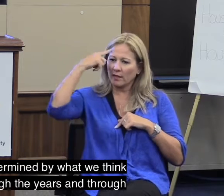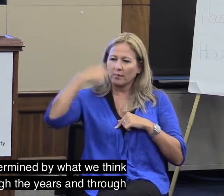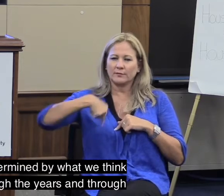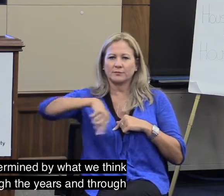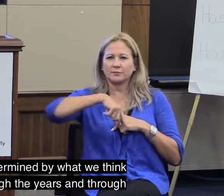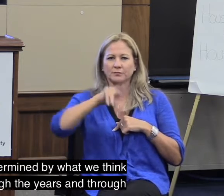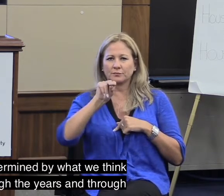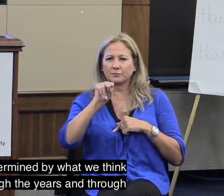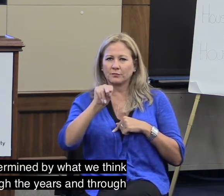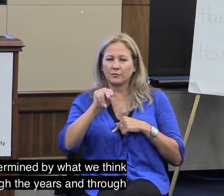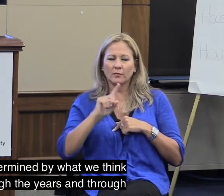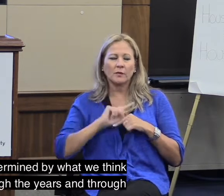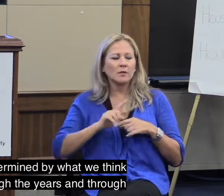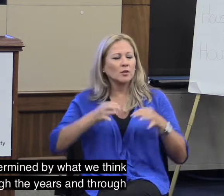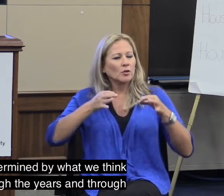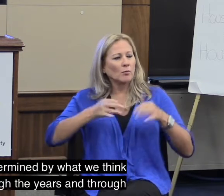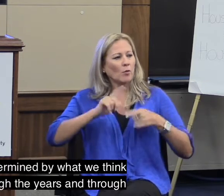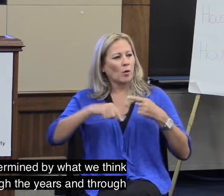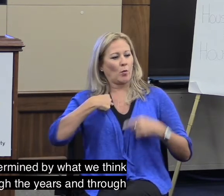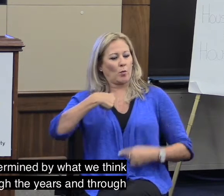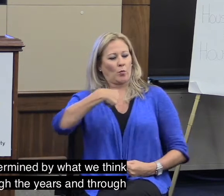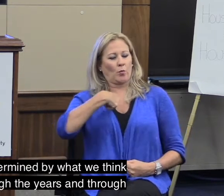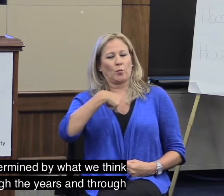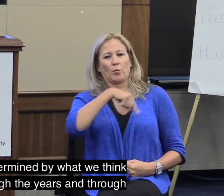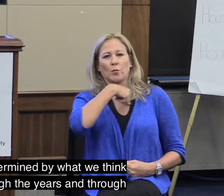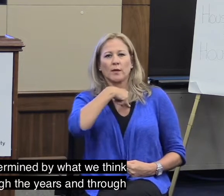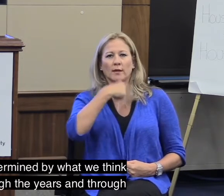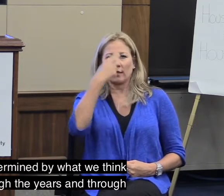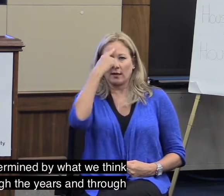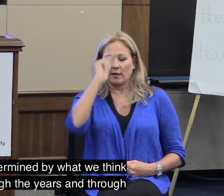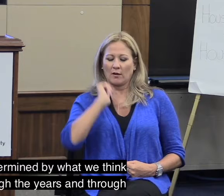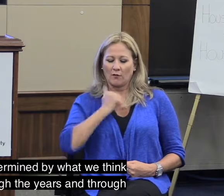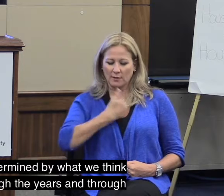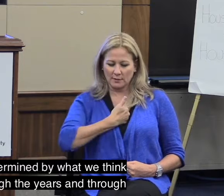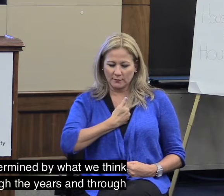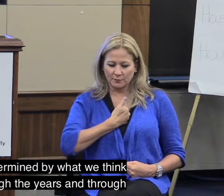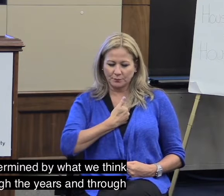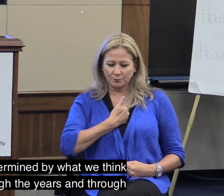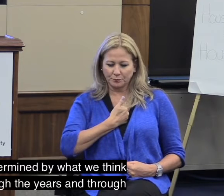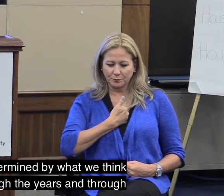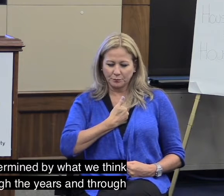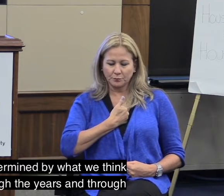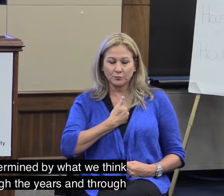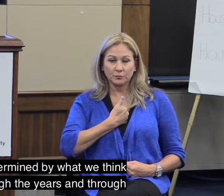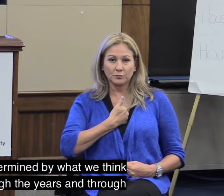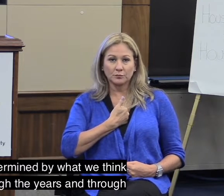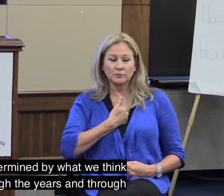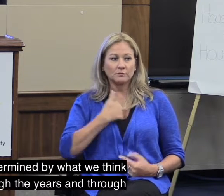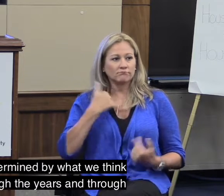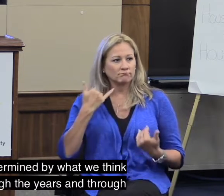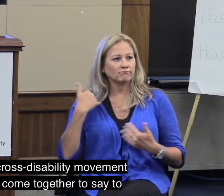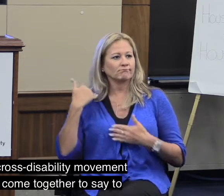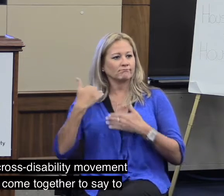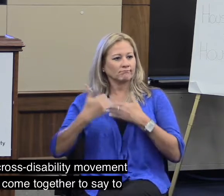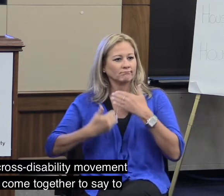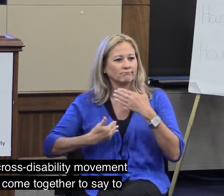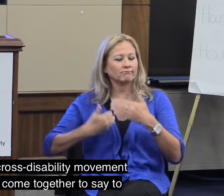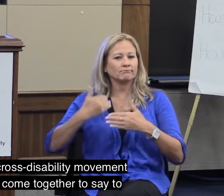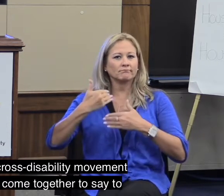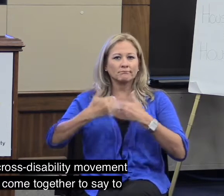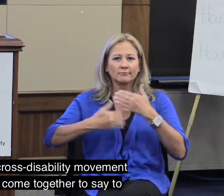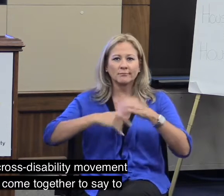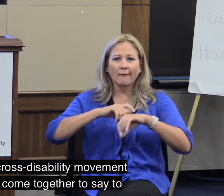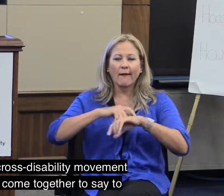rather must be determined by what we think of ourselves. And through the years and through the